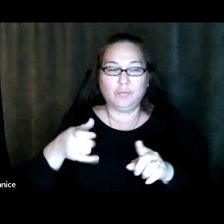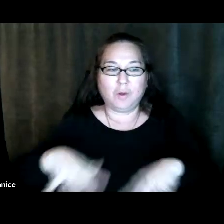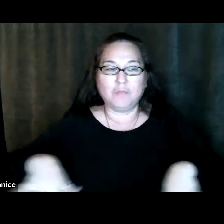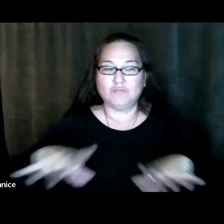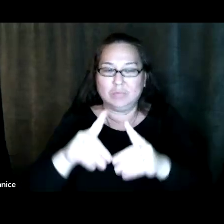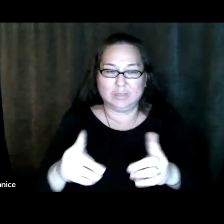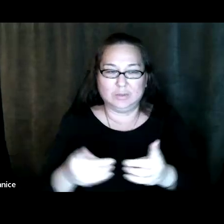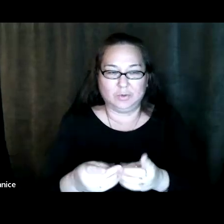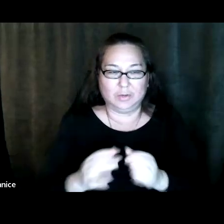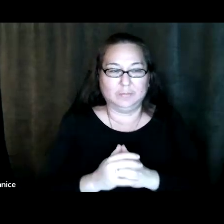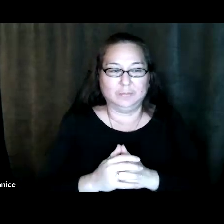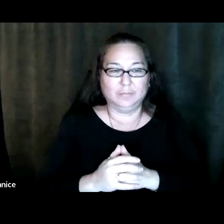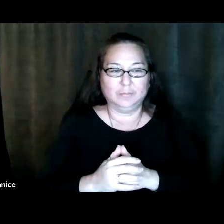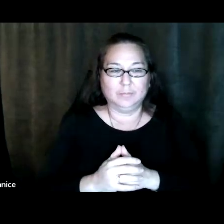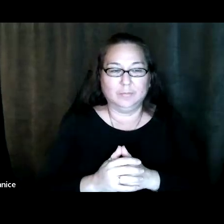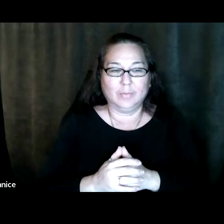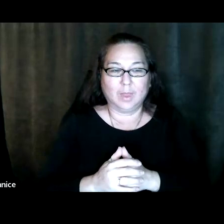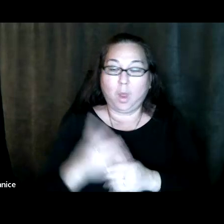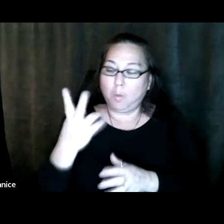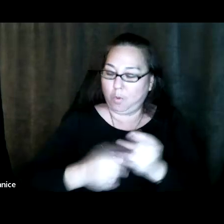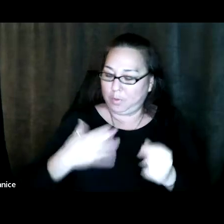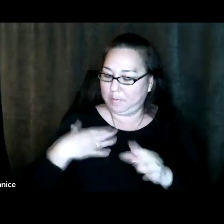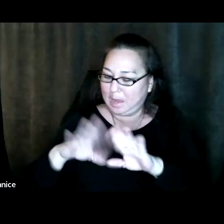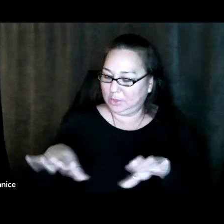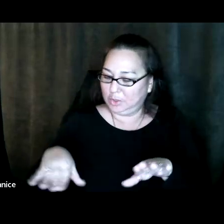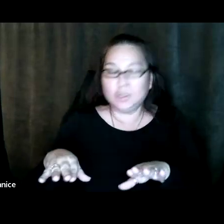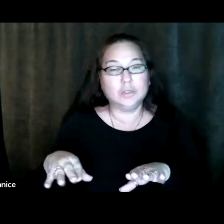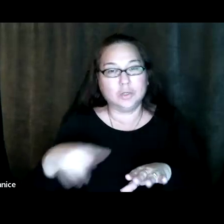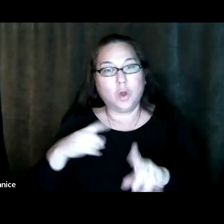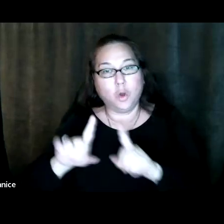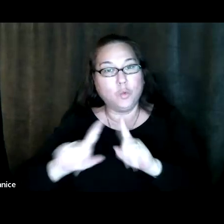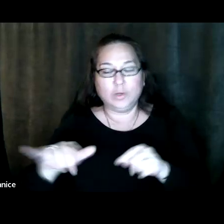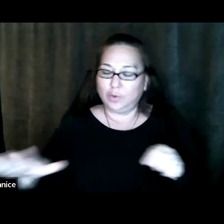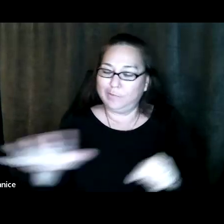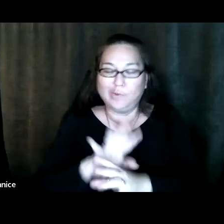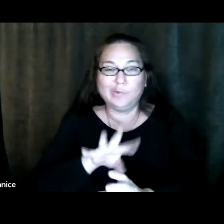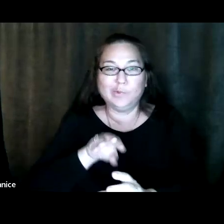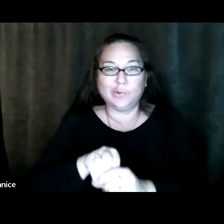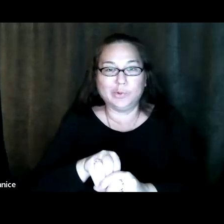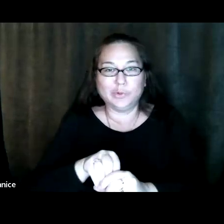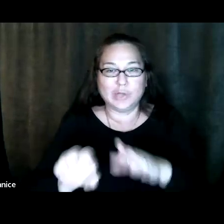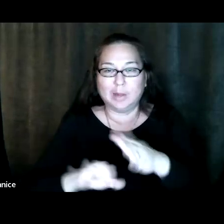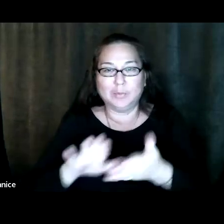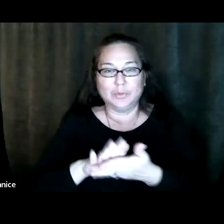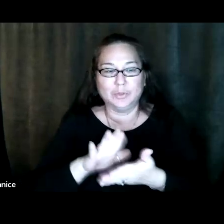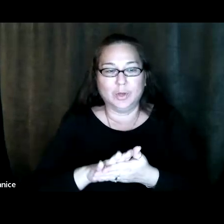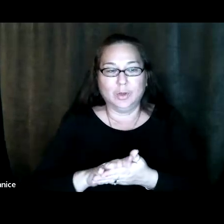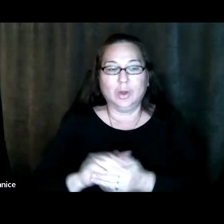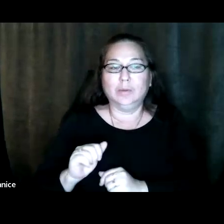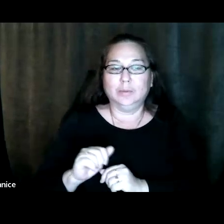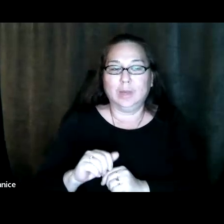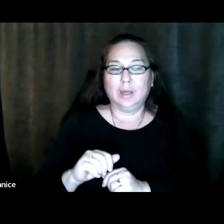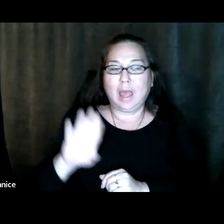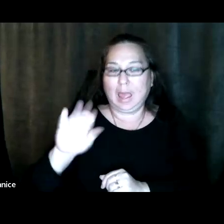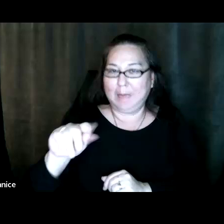model. Both of my kids went through a full inclusion elementary school at the Bates, which began rolling up inclusion